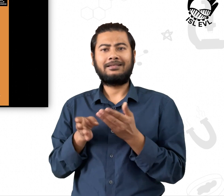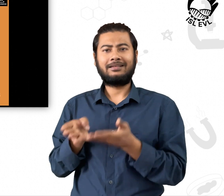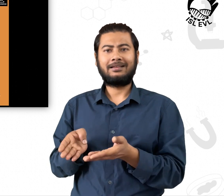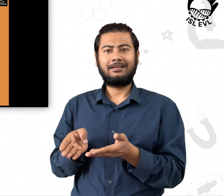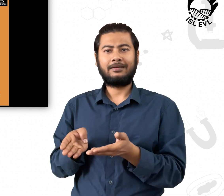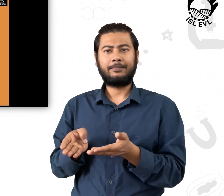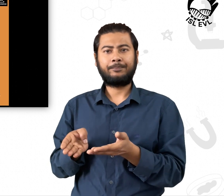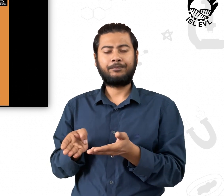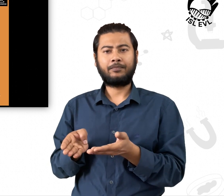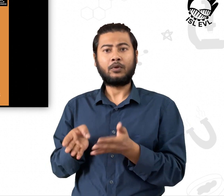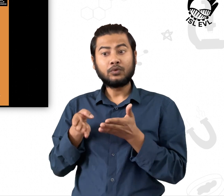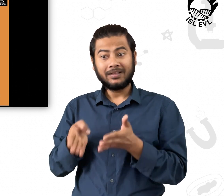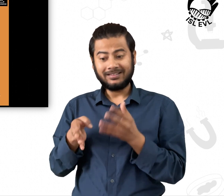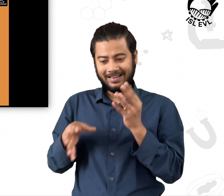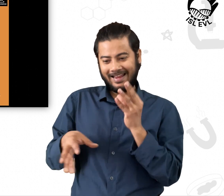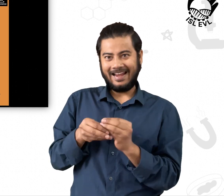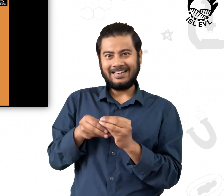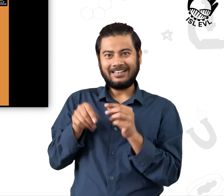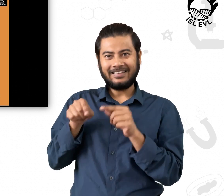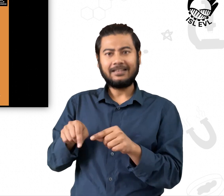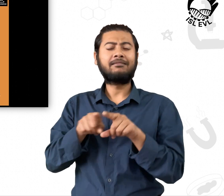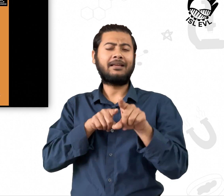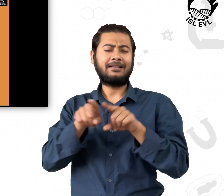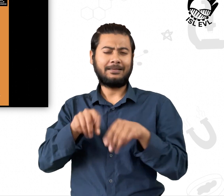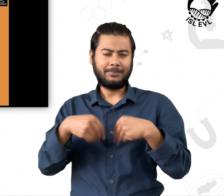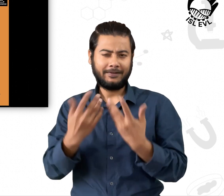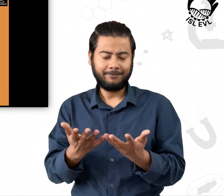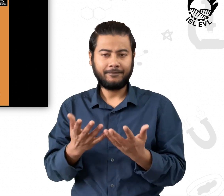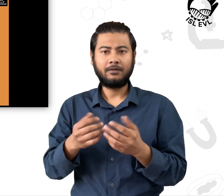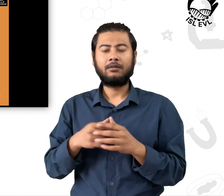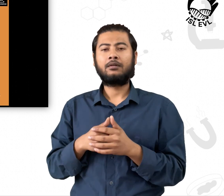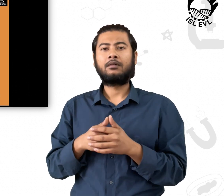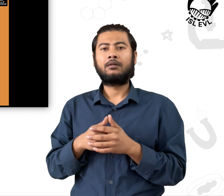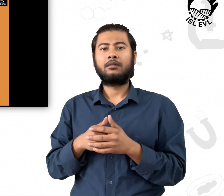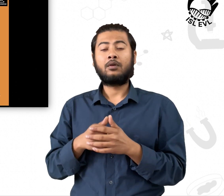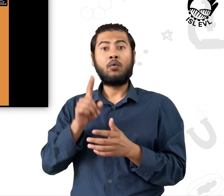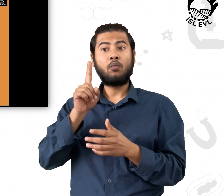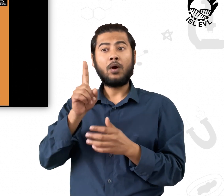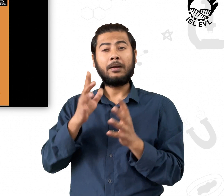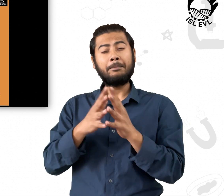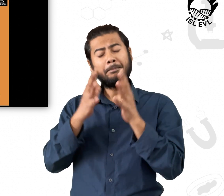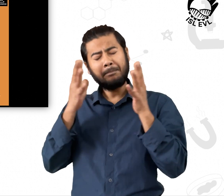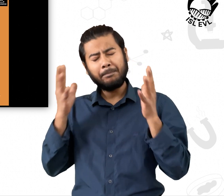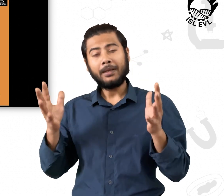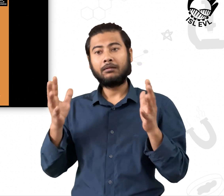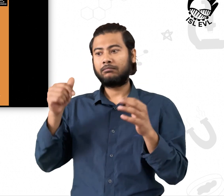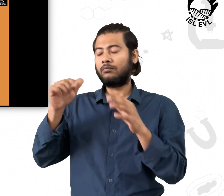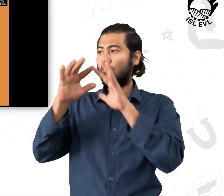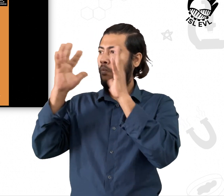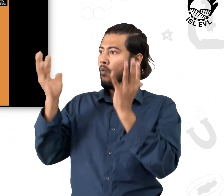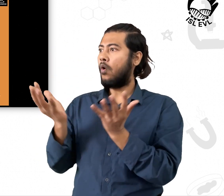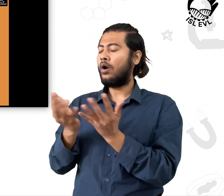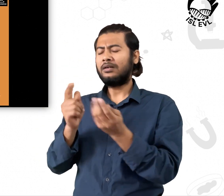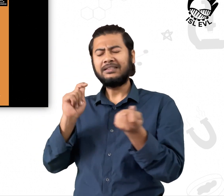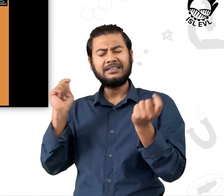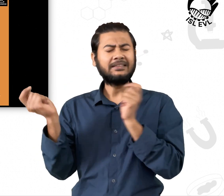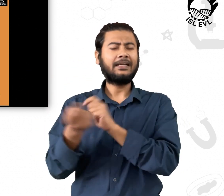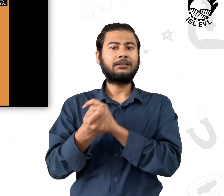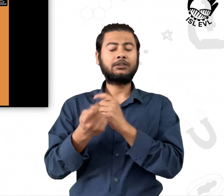now what are different types of secondary metabolites? Right, so I'll just give some examples. And I think probably one of